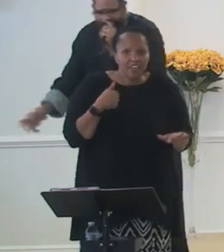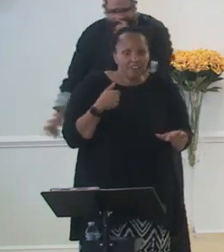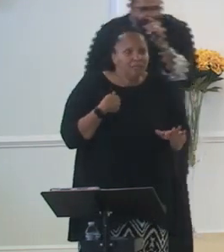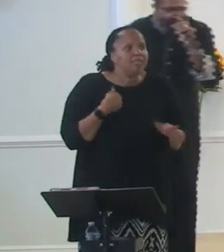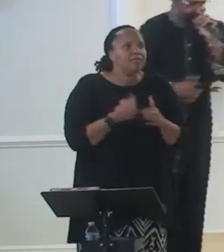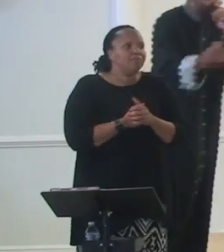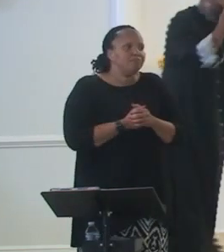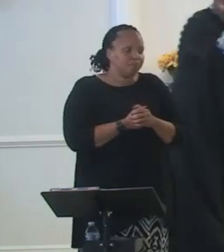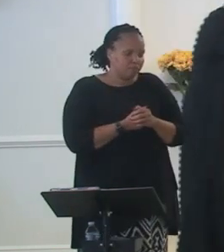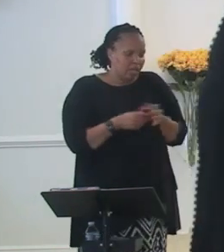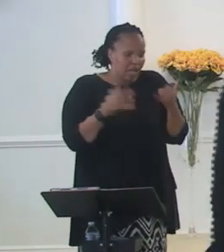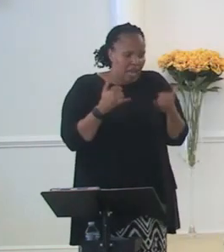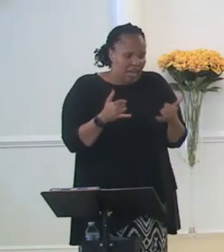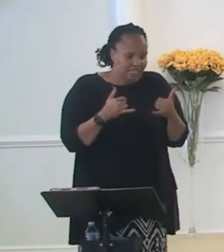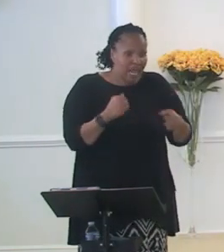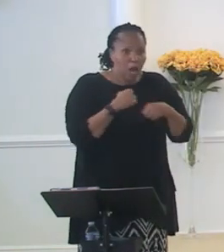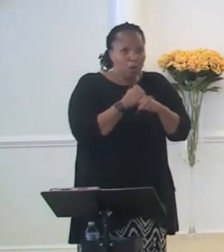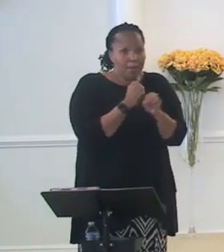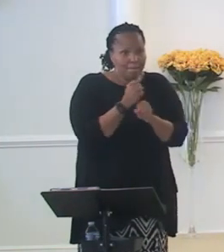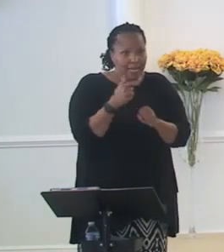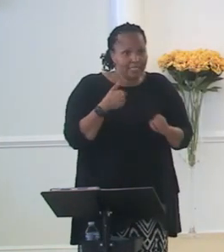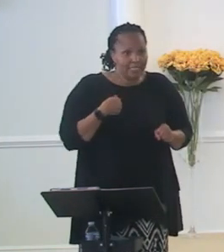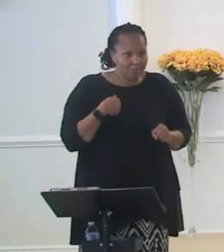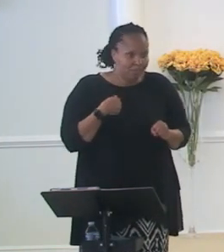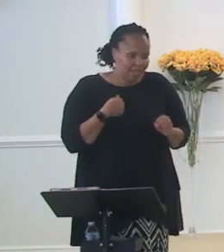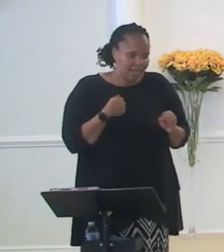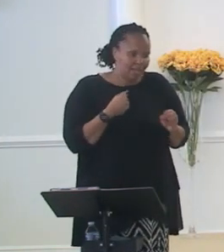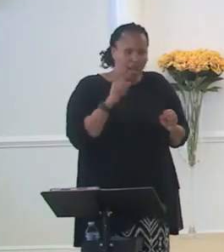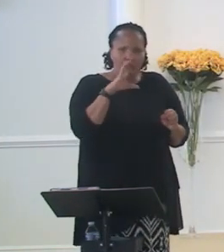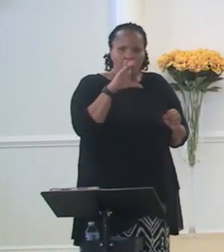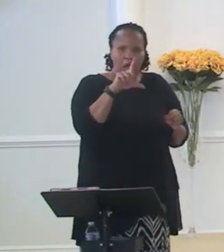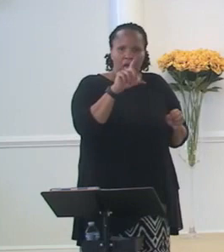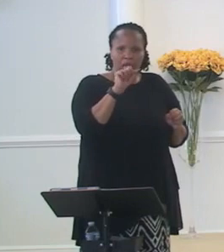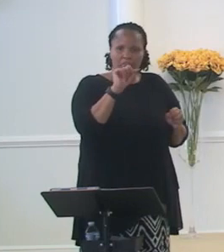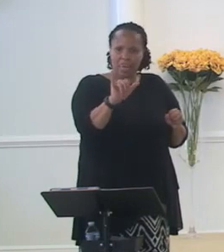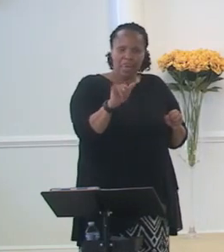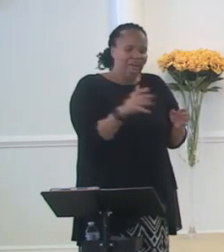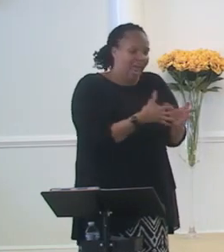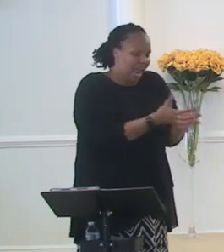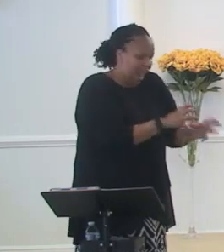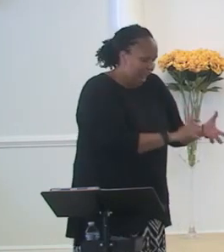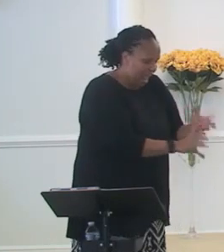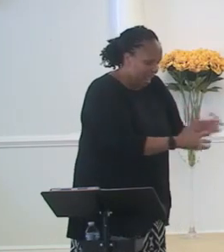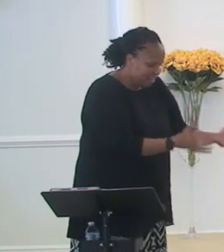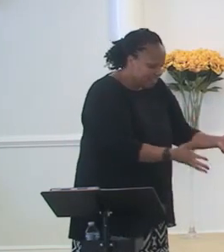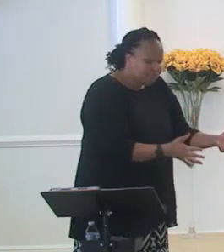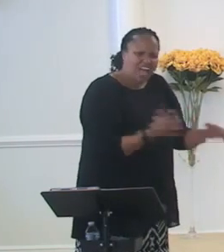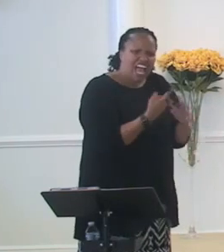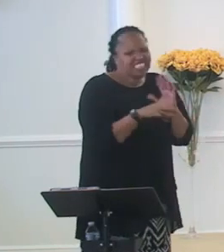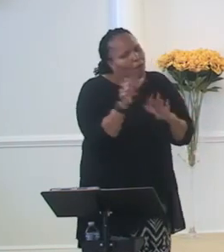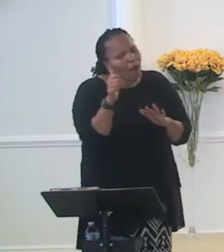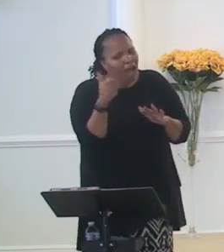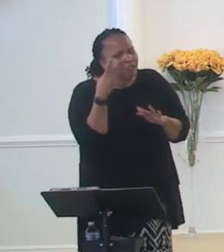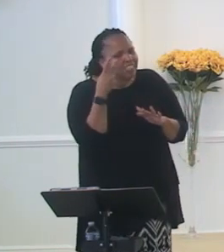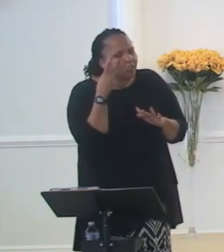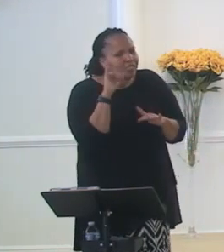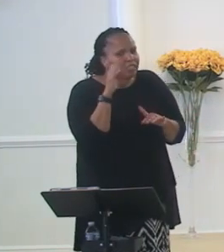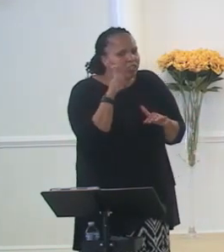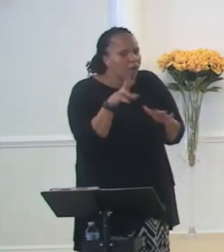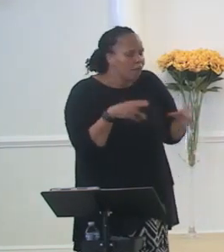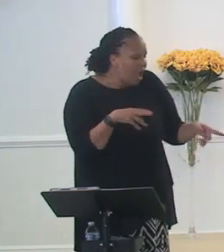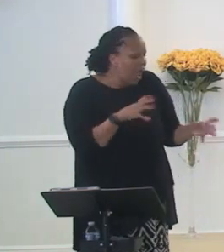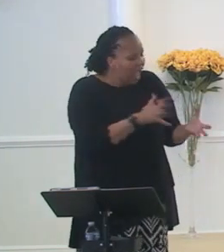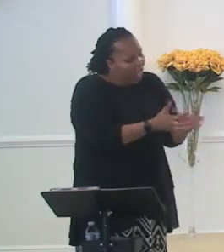on. And now he makes me a clay in his hand. What else did you see, Jeremiah? That the clay becomes